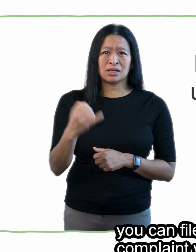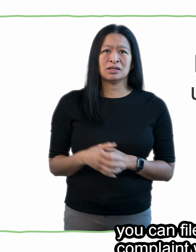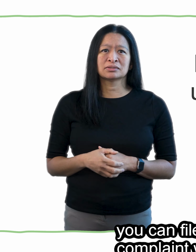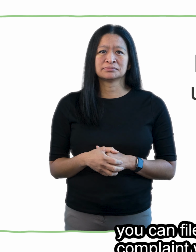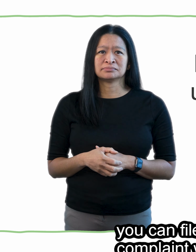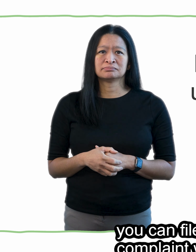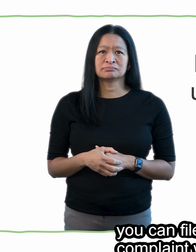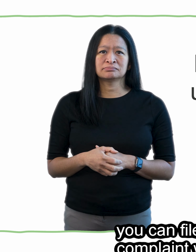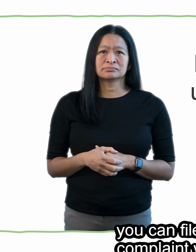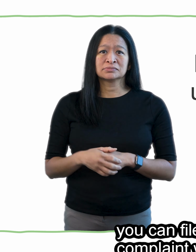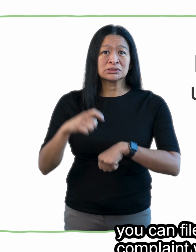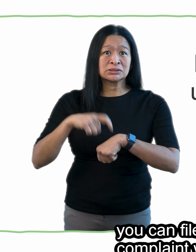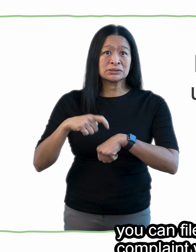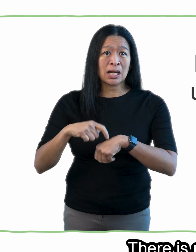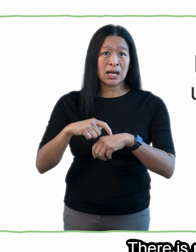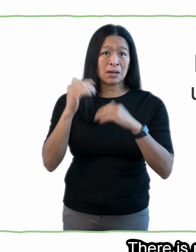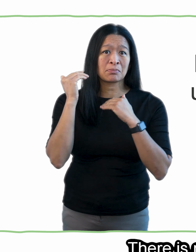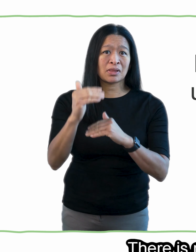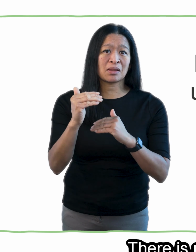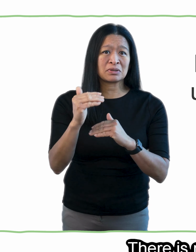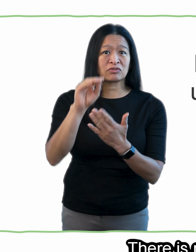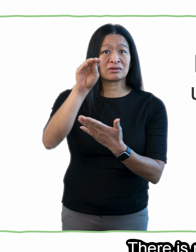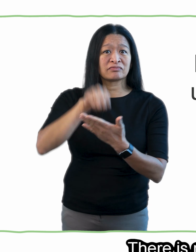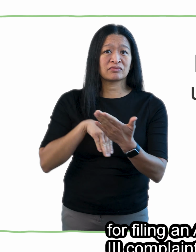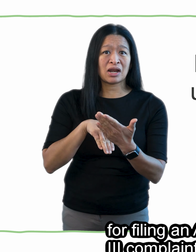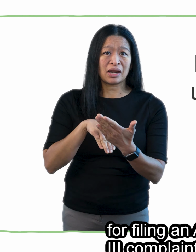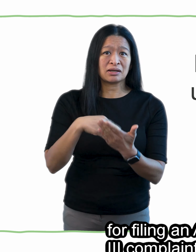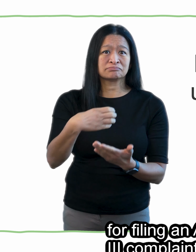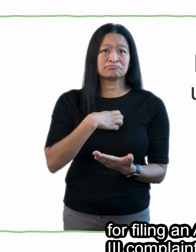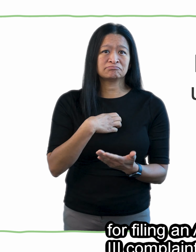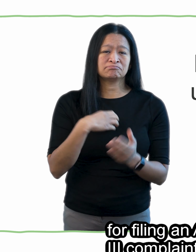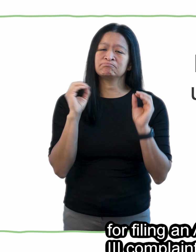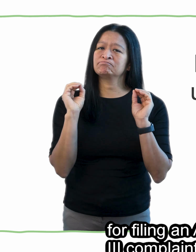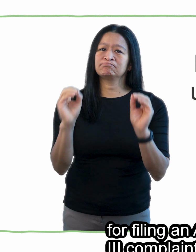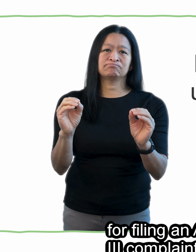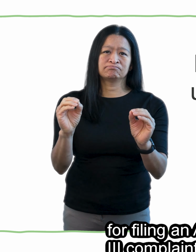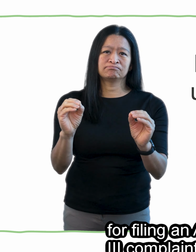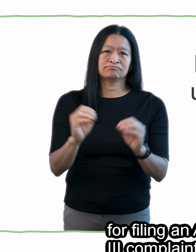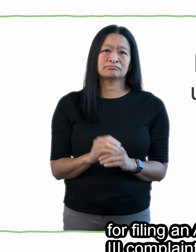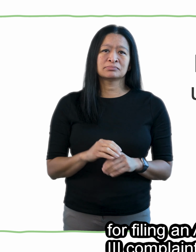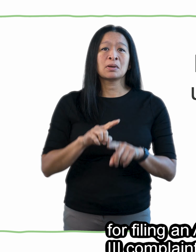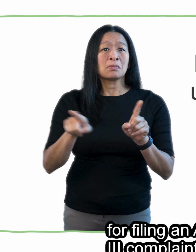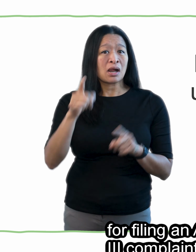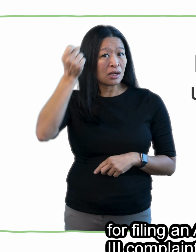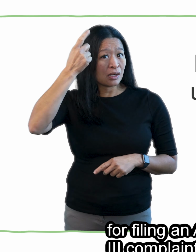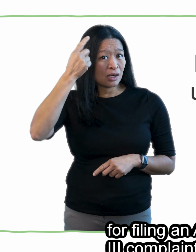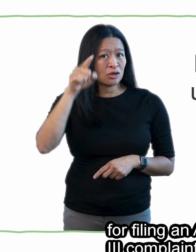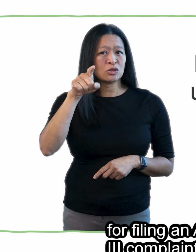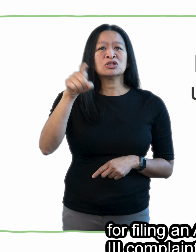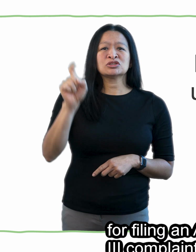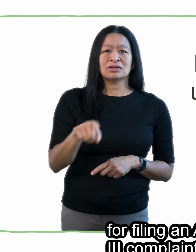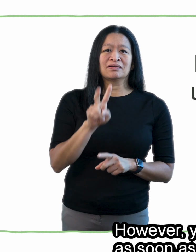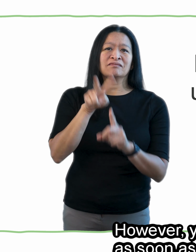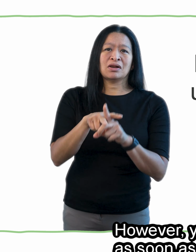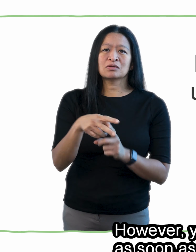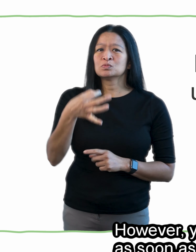DOJ. There is no time limit for filing an ADA Title III complaint with the DOJ. However, you